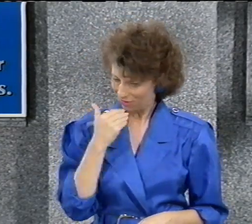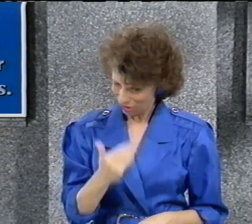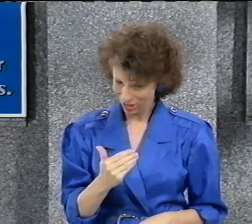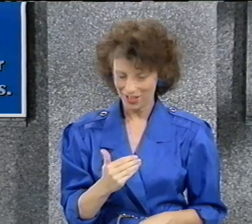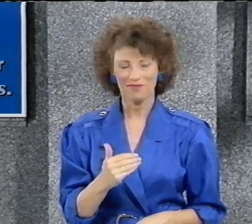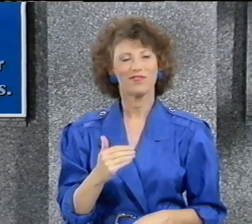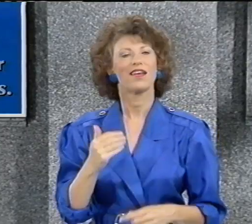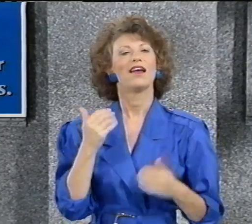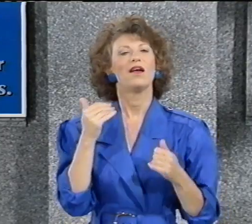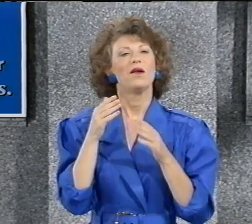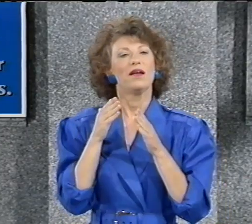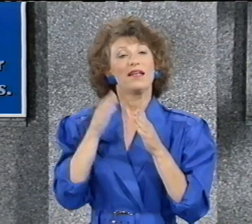Good.